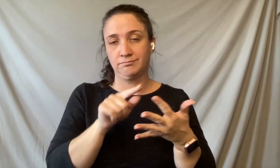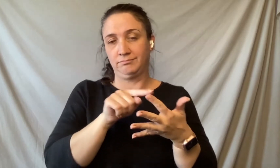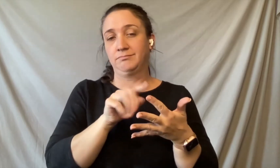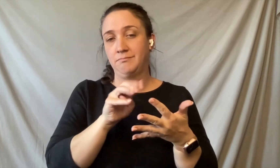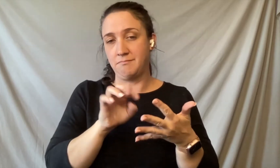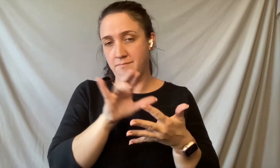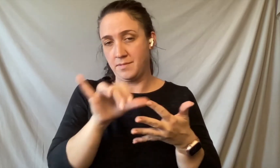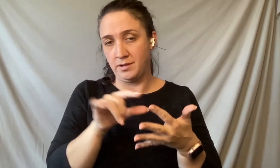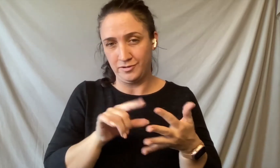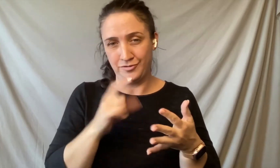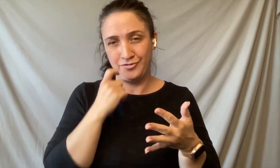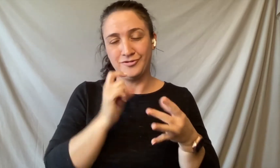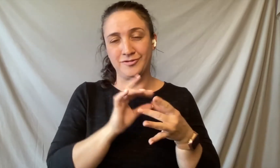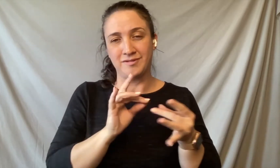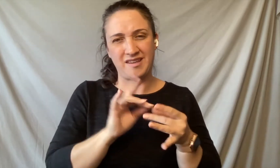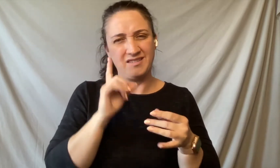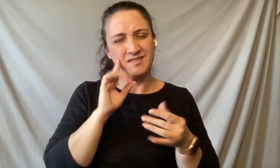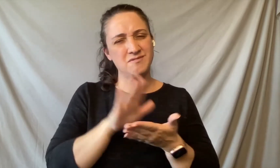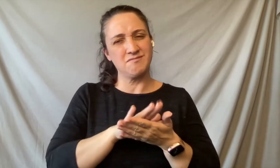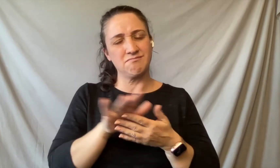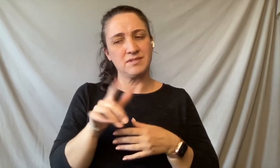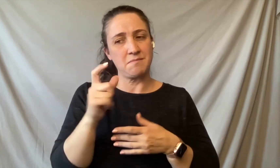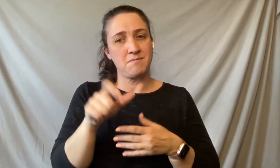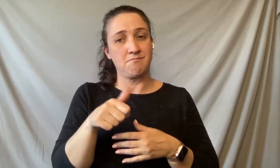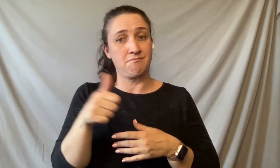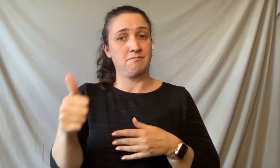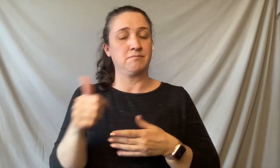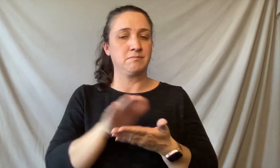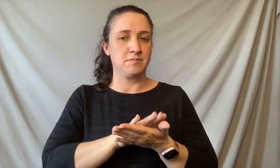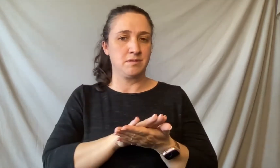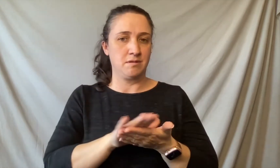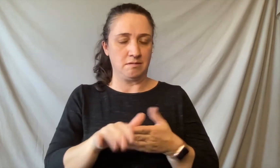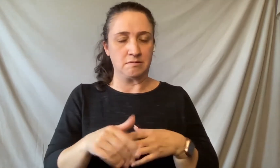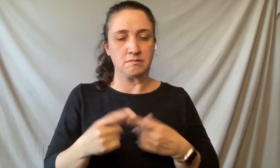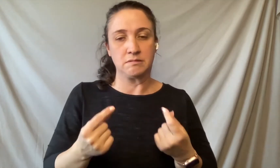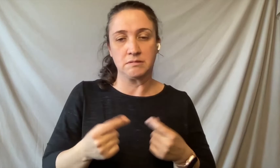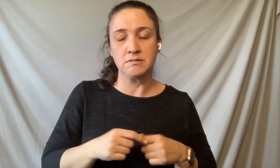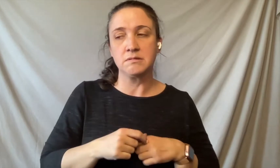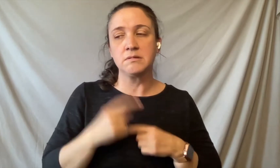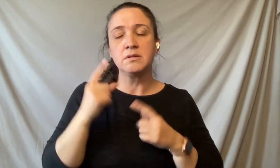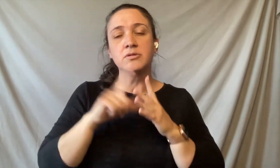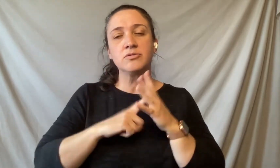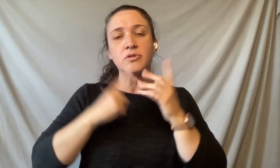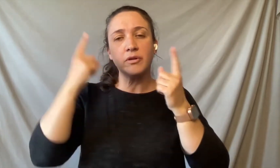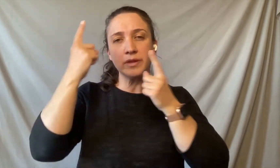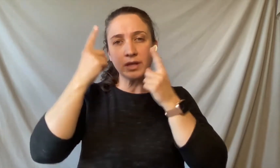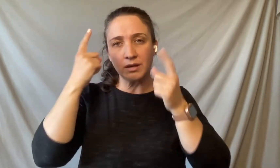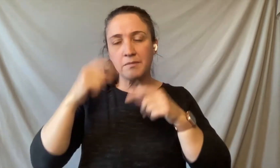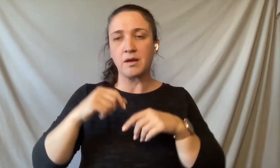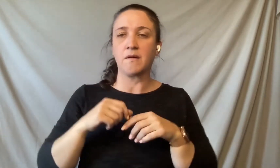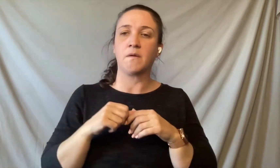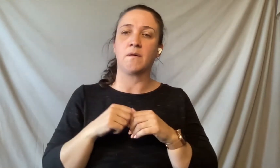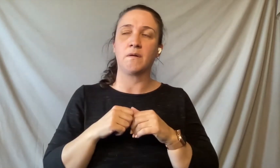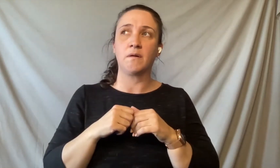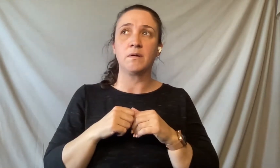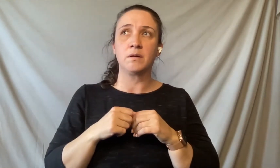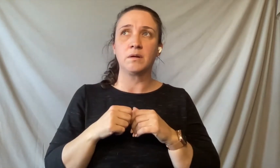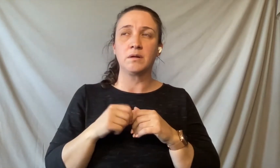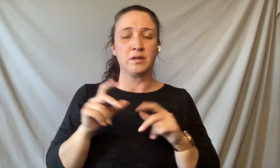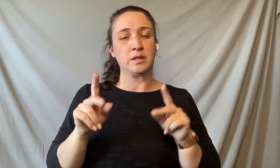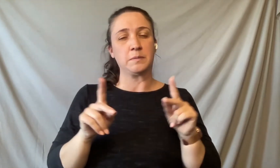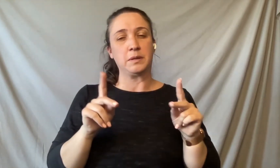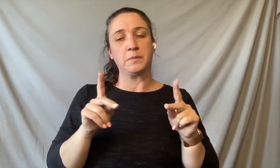would be nice to do is start thinking about the people at the bottom